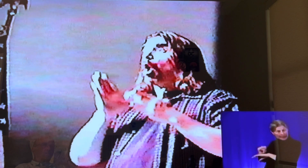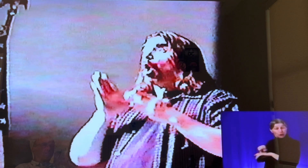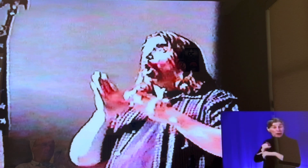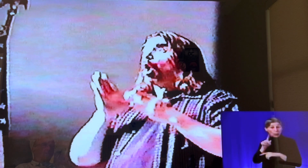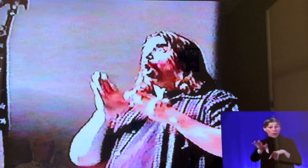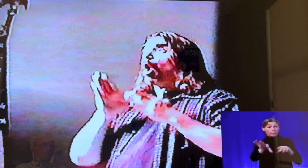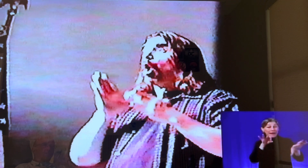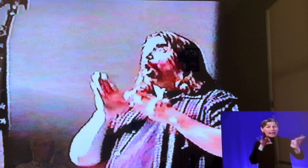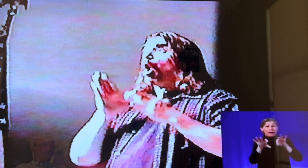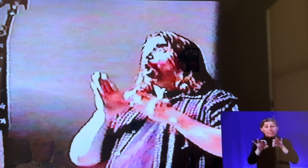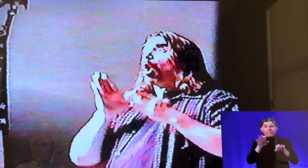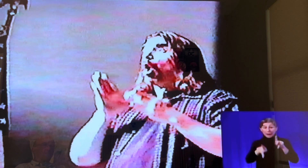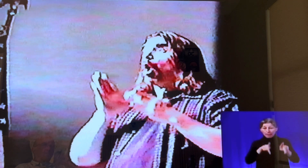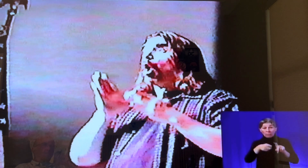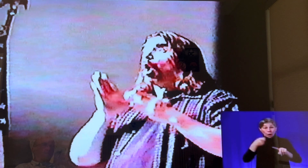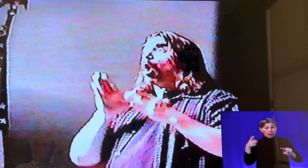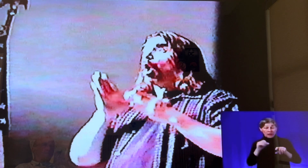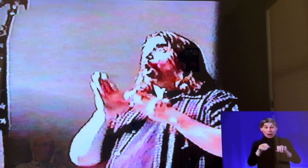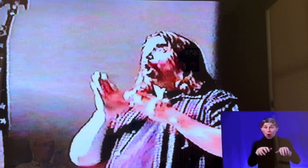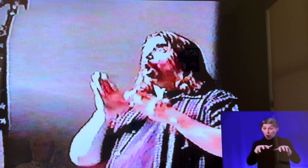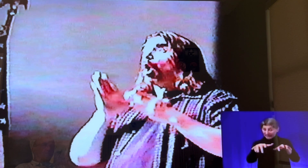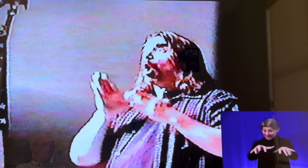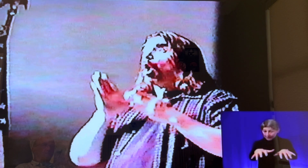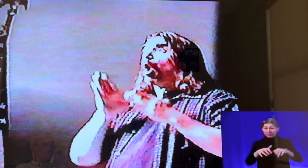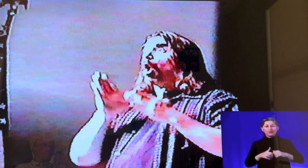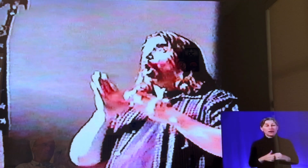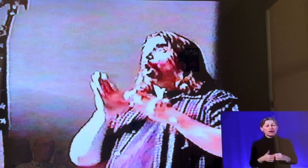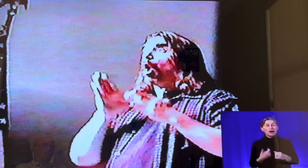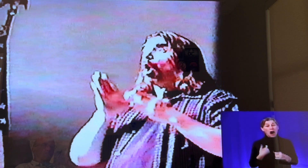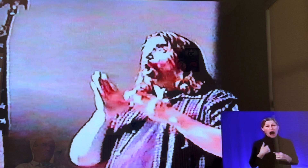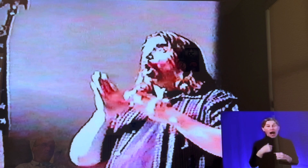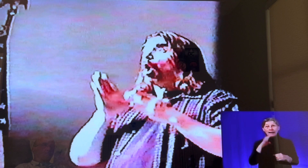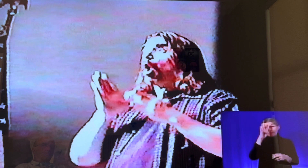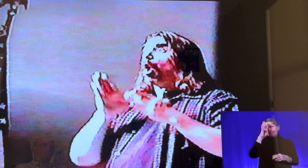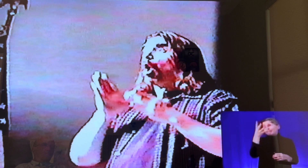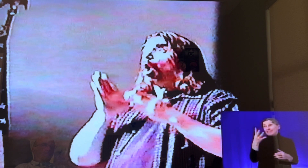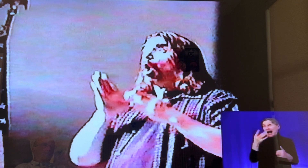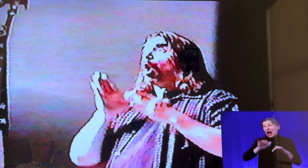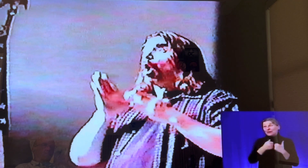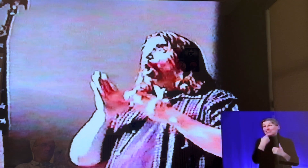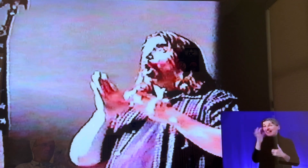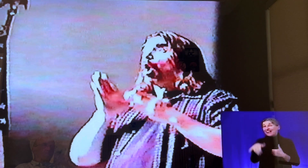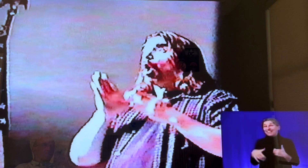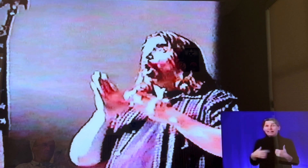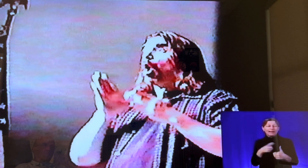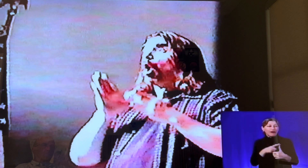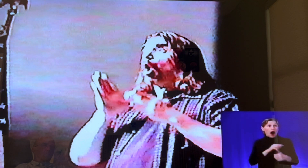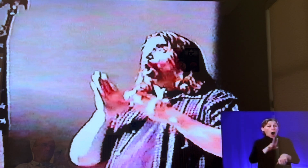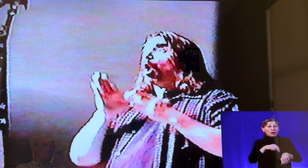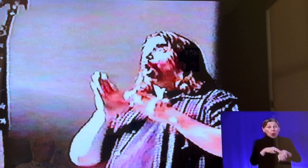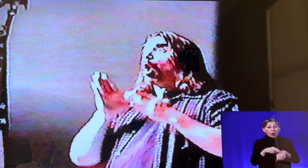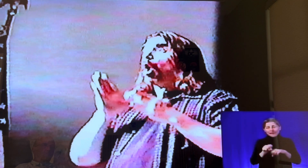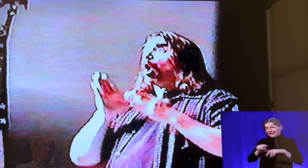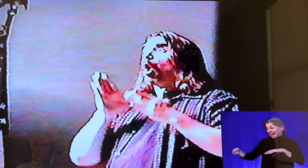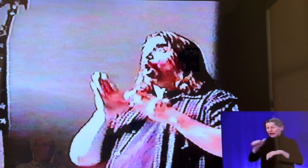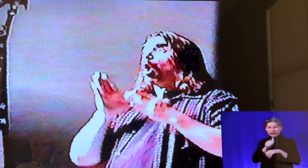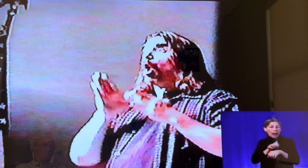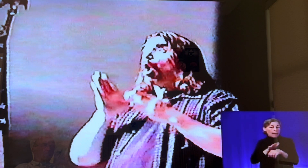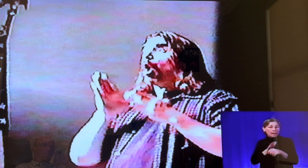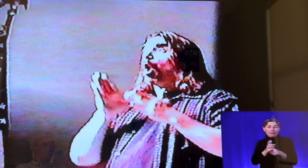of the audience. So I came up with, but of course the stage isn't big enough for all of us to come up at the